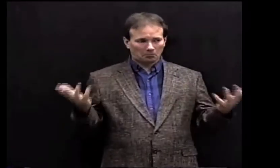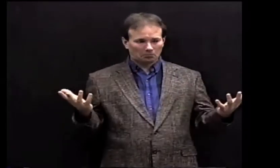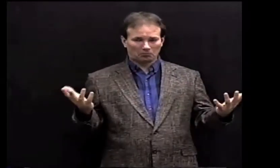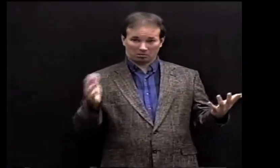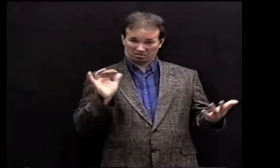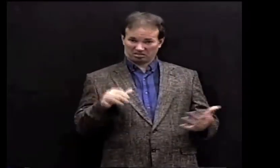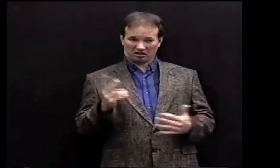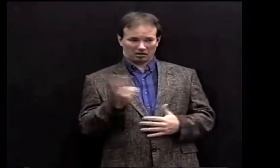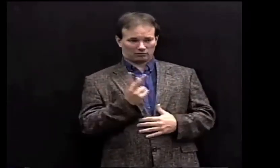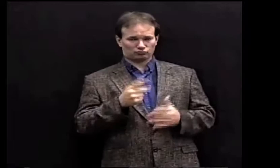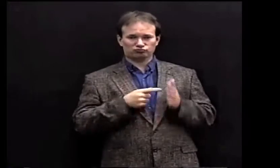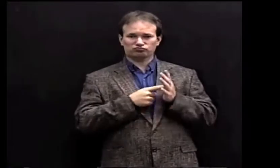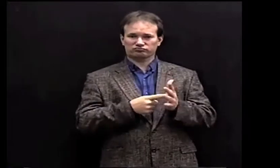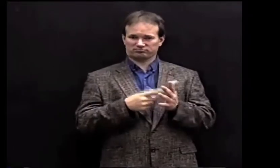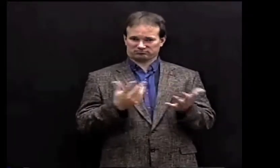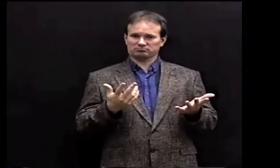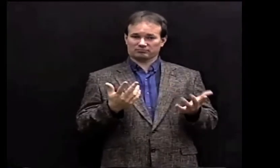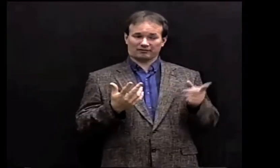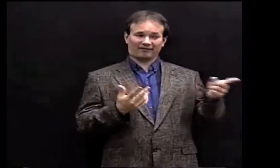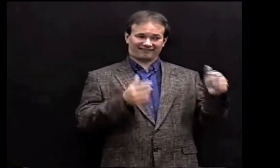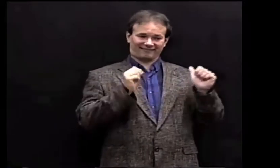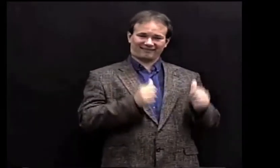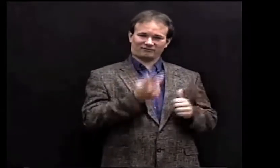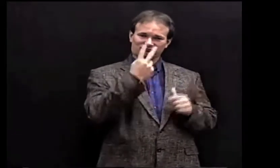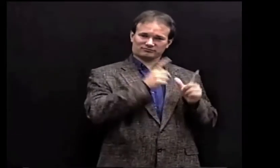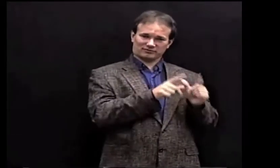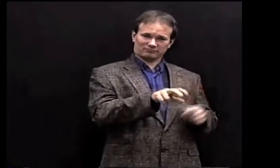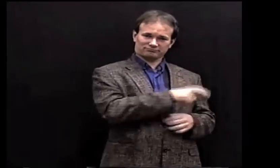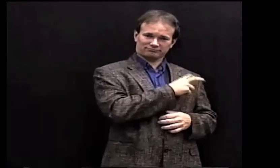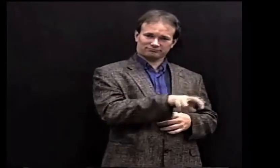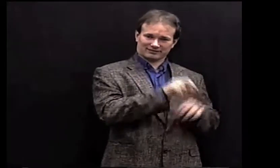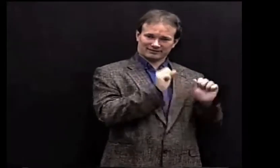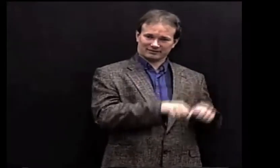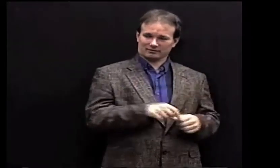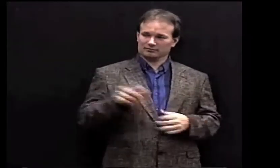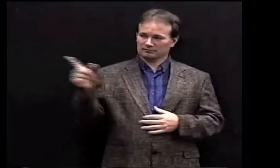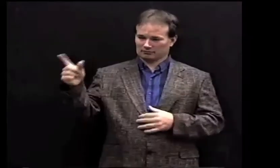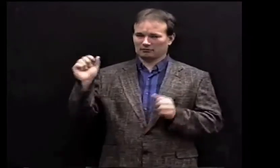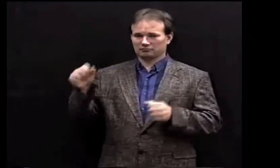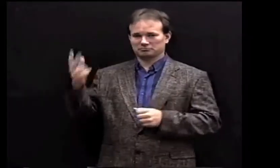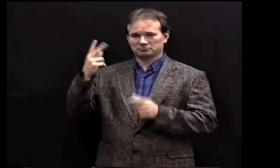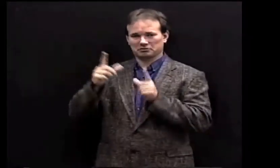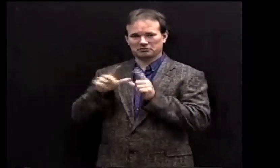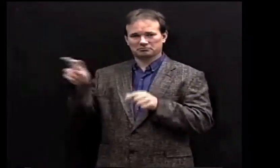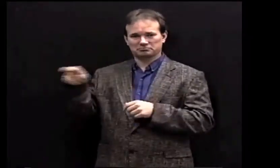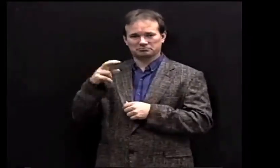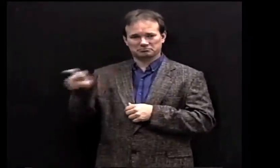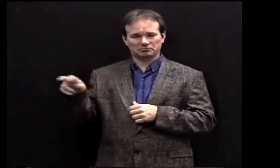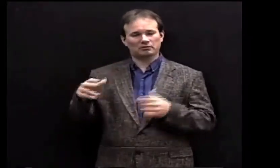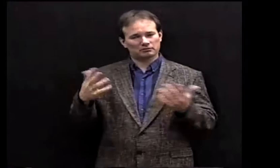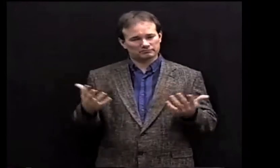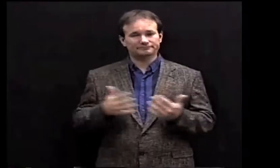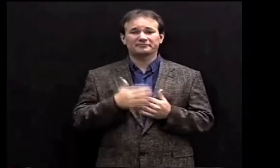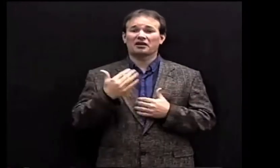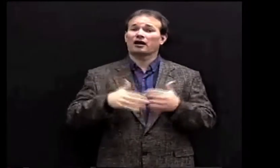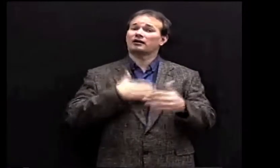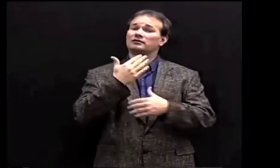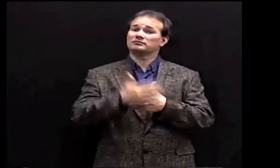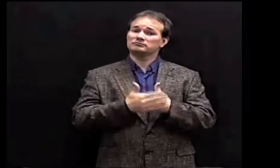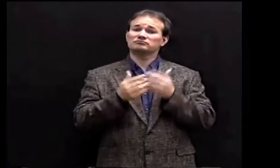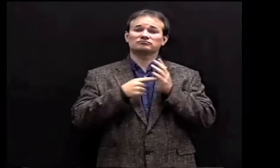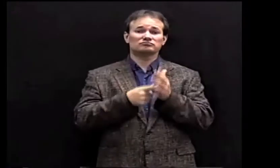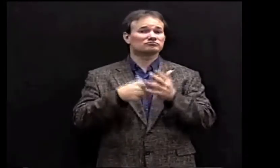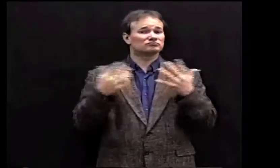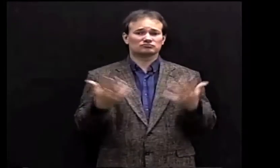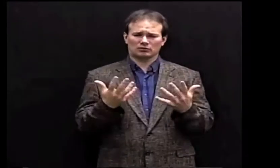use ASL for face-to-face interactions. The 2 communities function differently in how bilingualism is used. Both communities